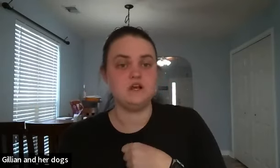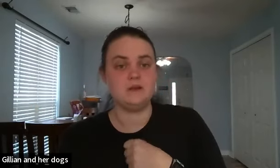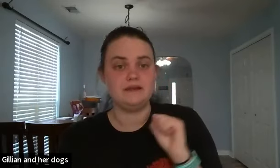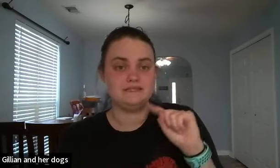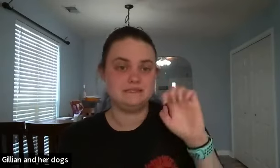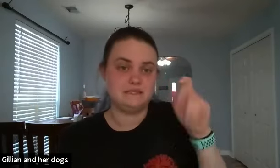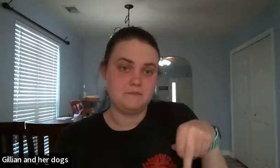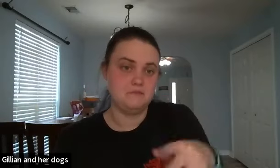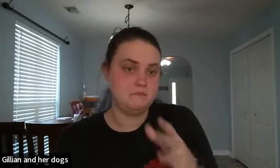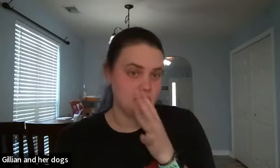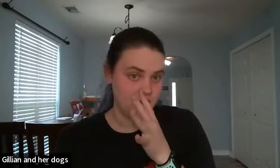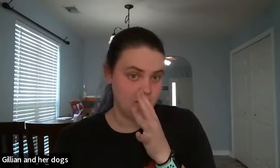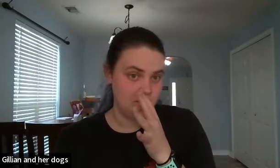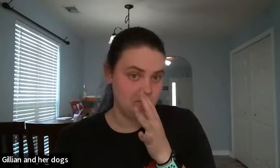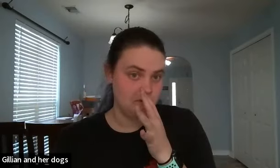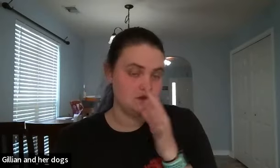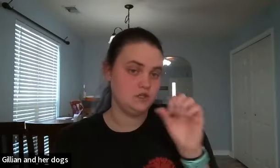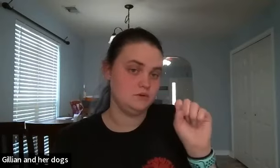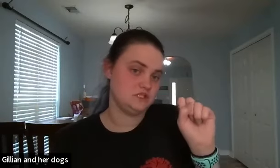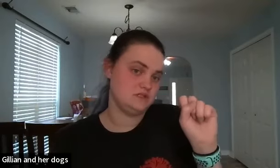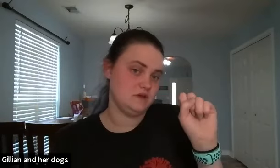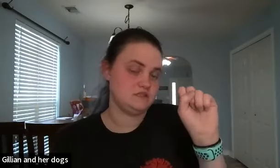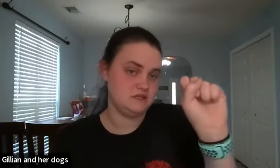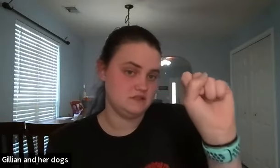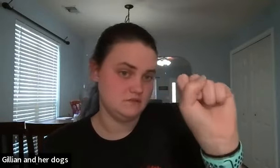talking about a step mom, you would just, I'll sign it slow.